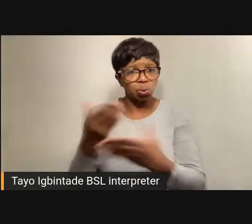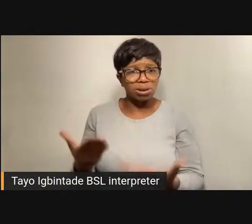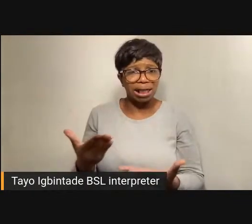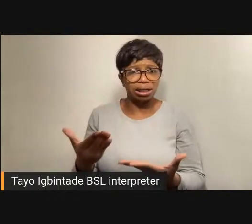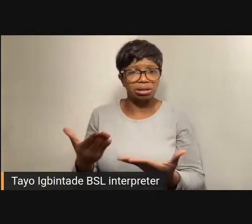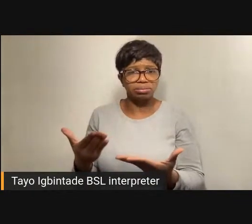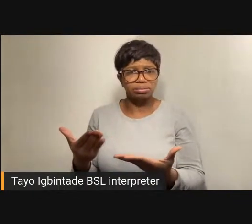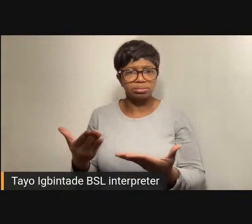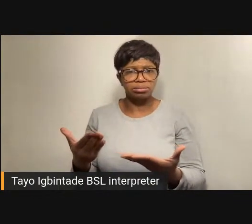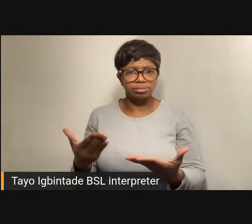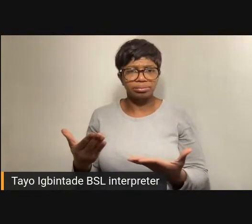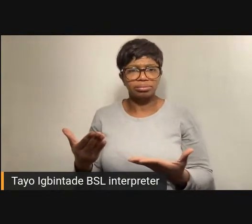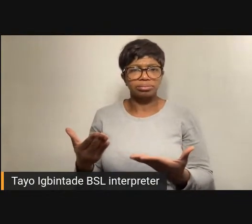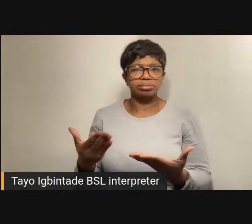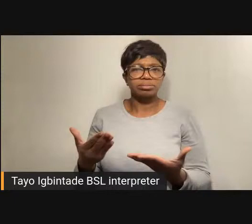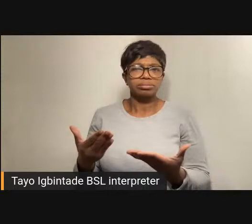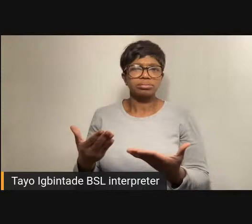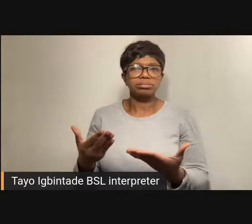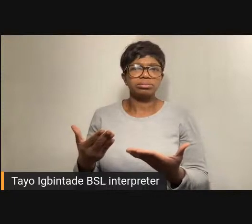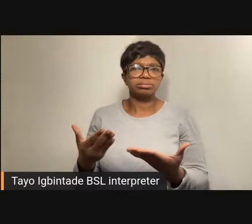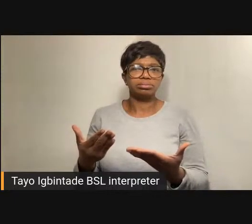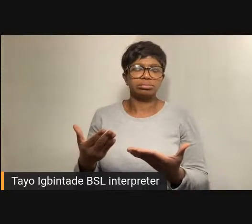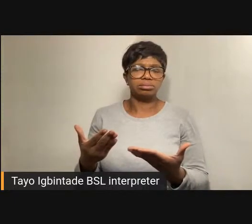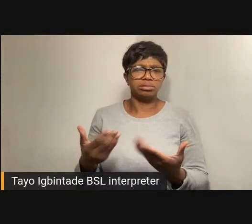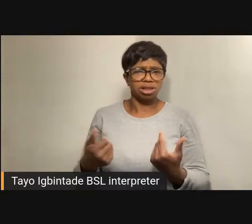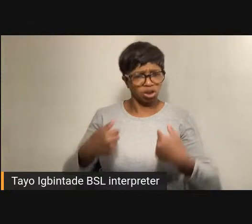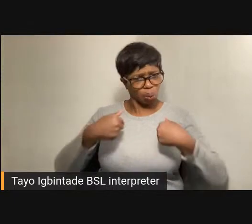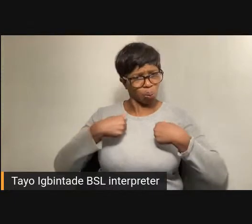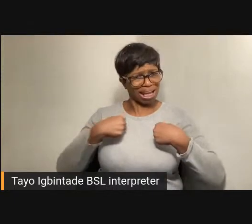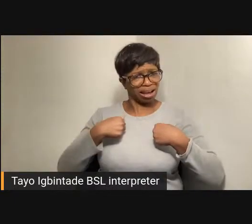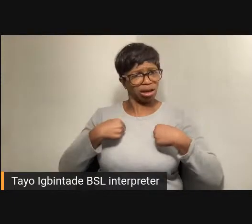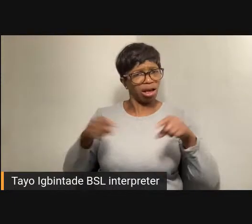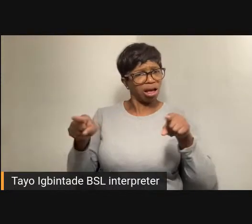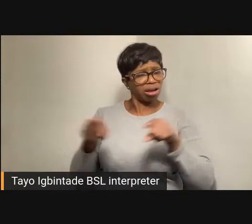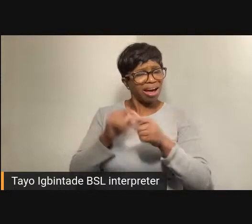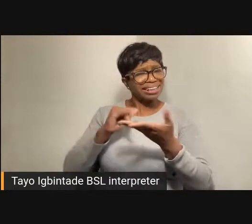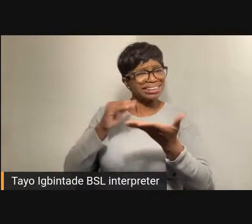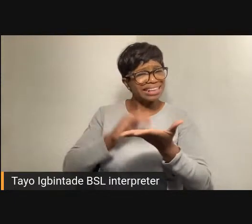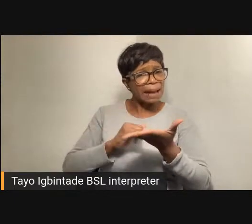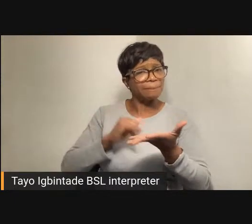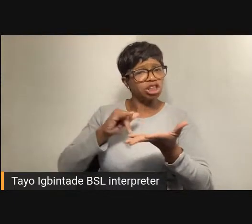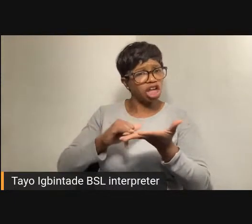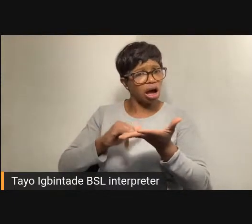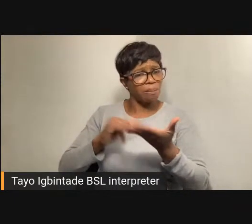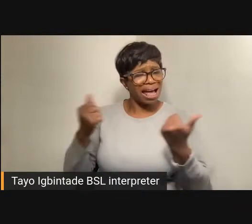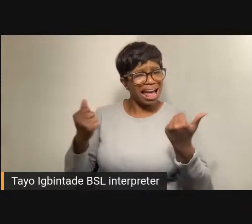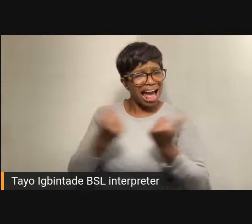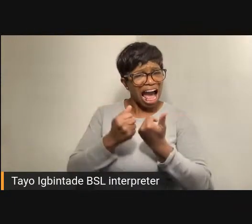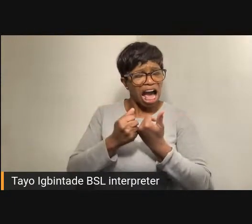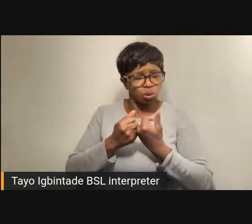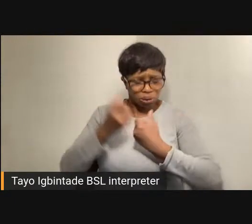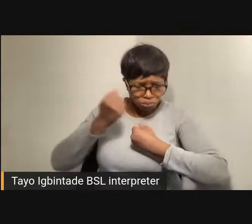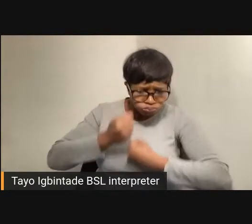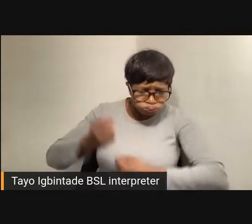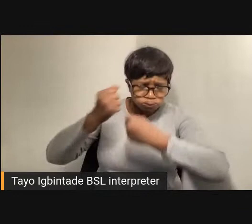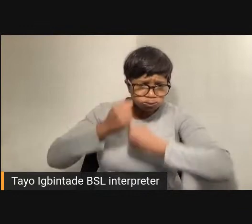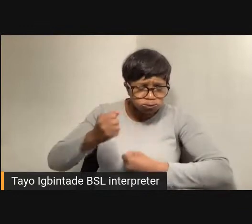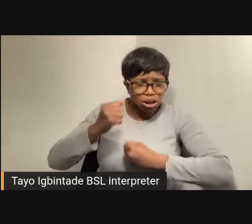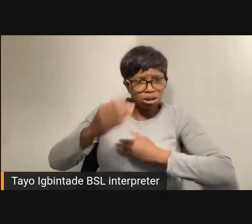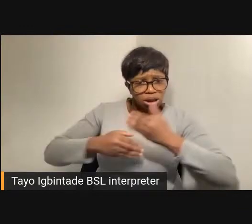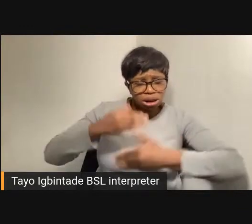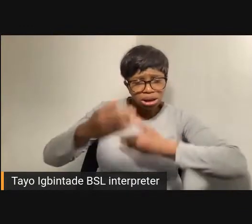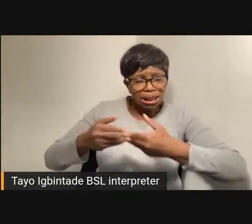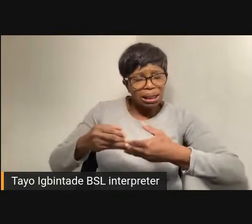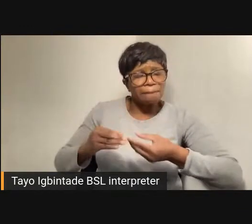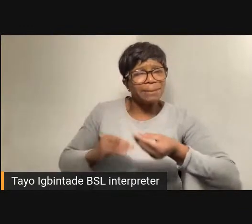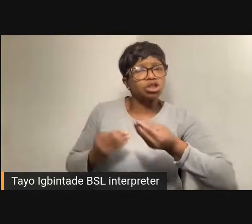And how do we, like Sam Sharpe, keep forging ahead and building new